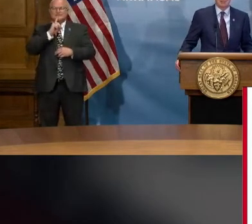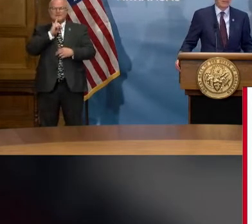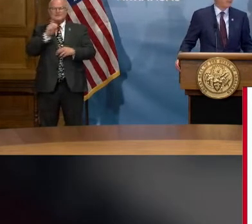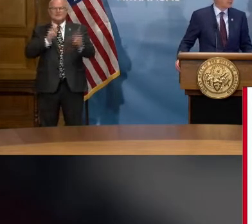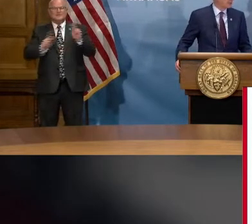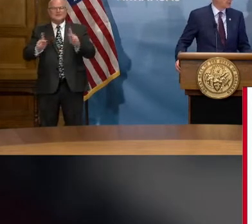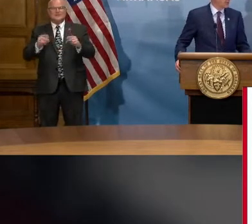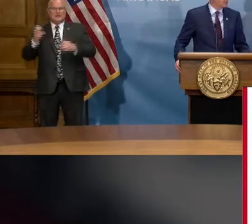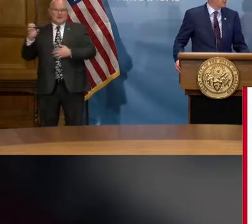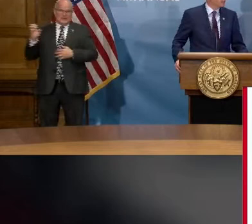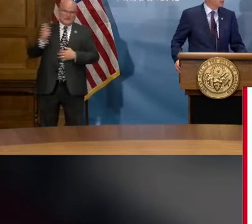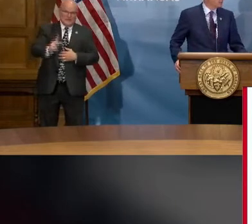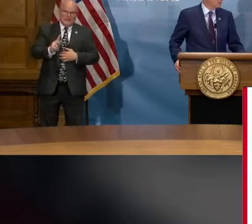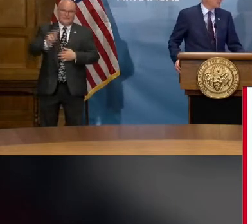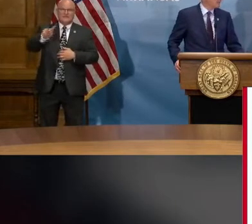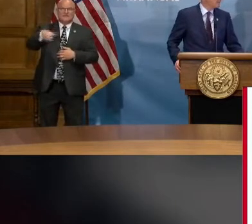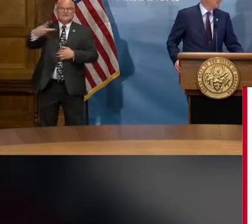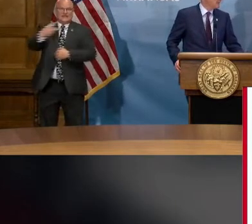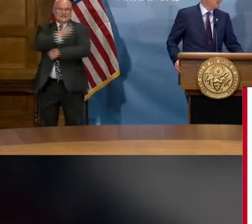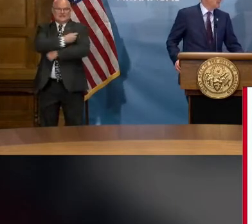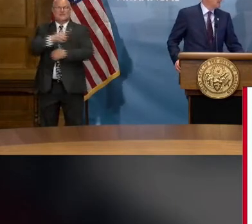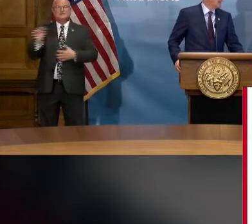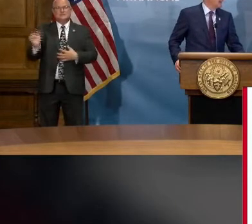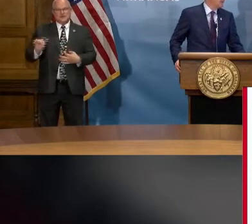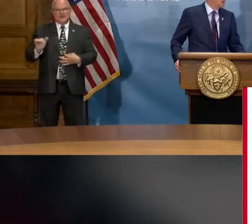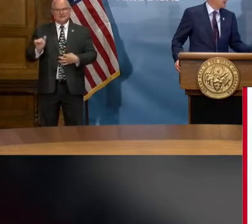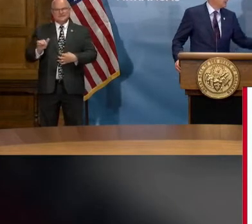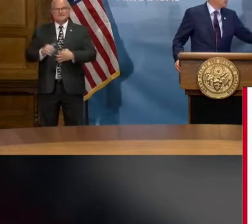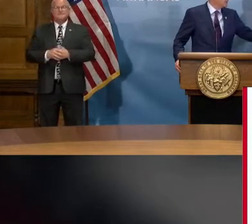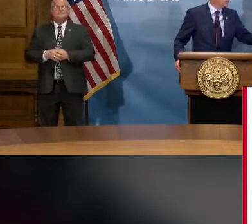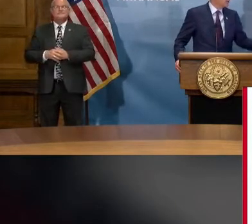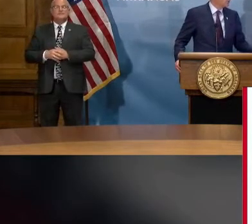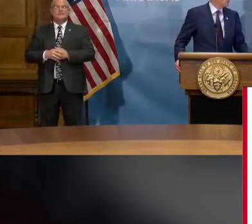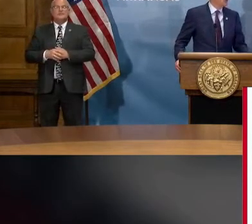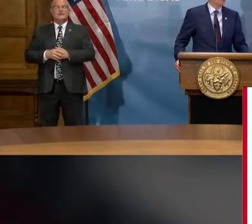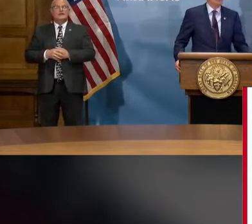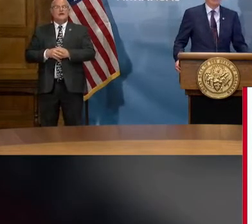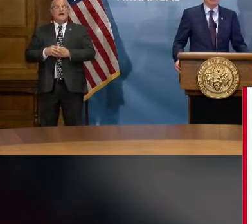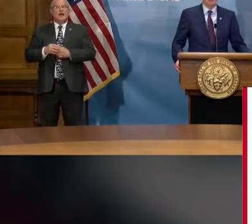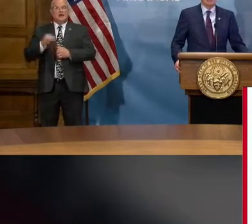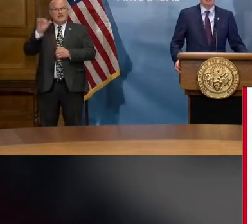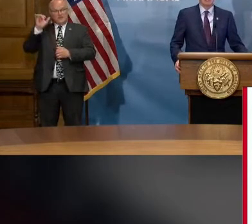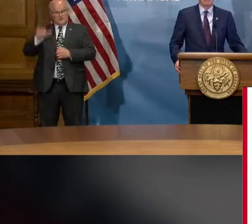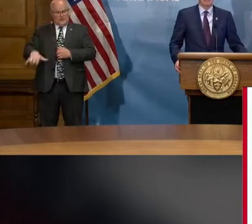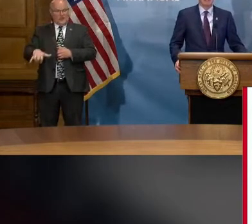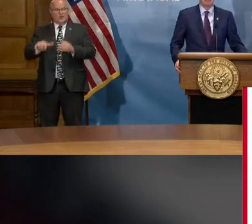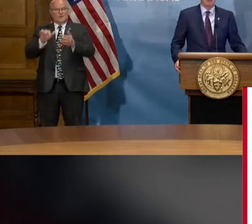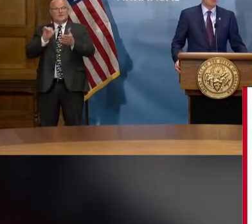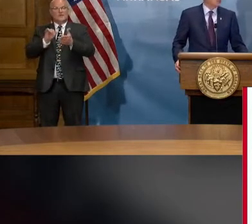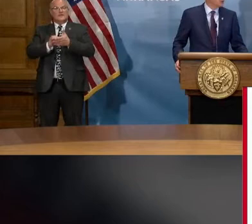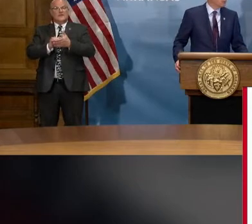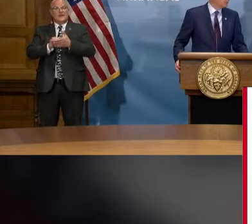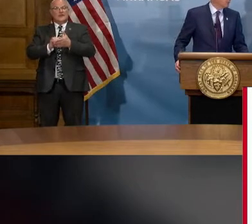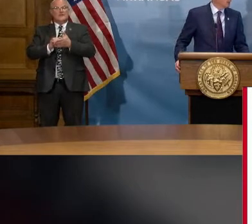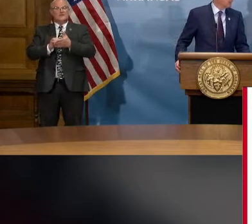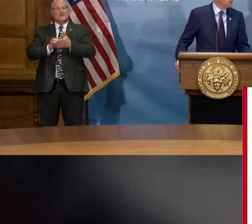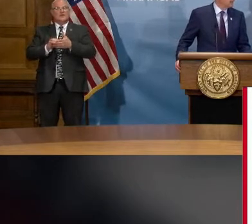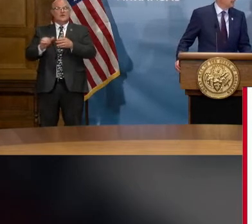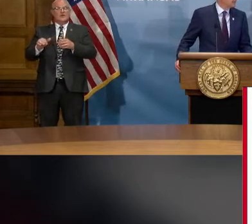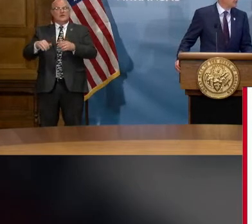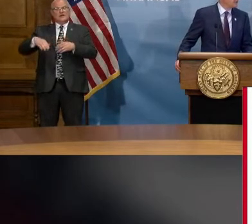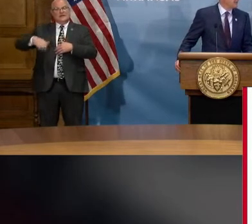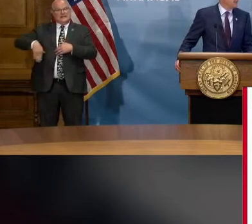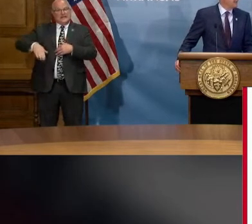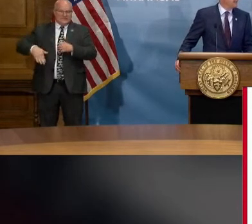everybody gets back for their second dose as well. We continue to grow in those that are partially or fully